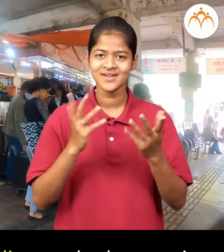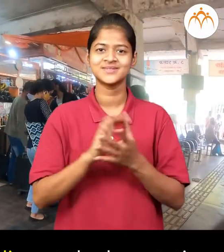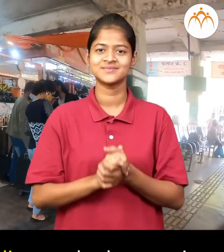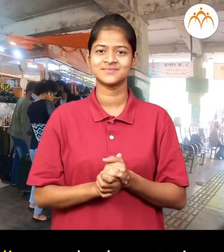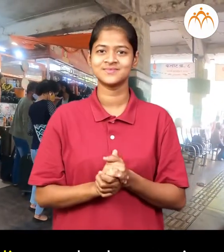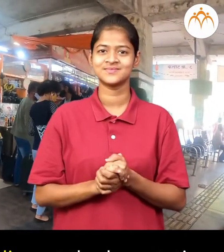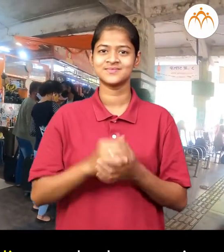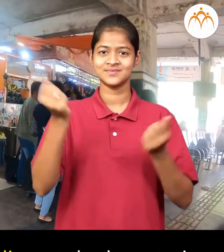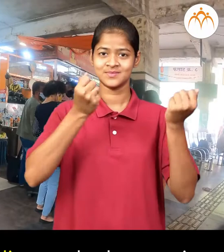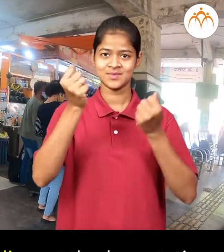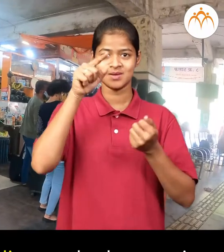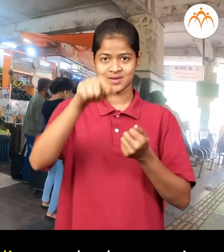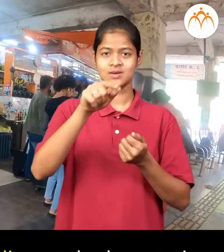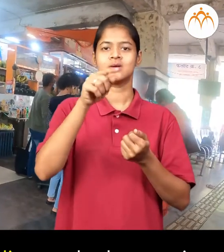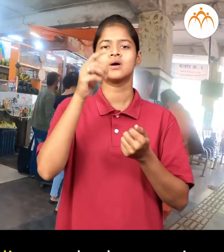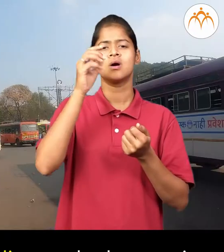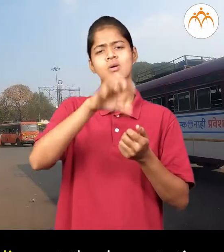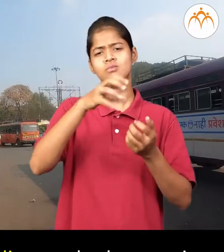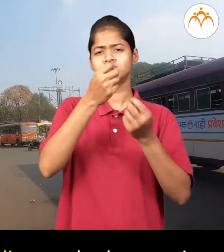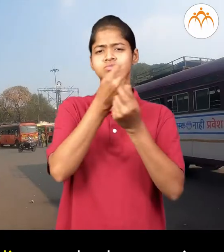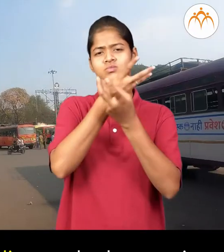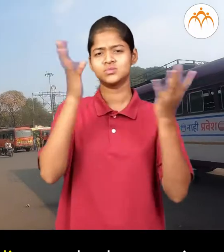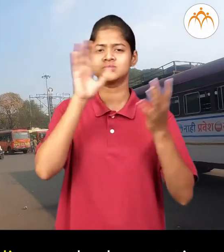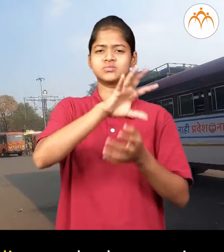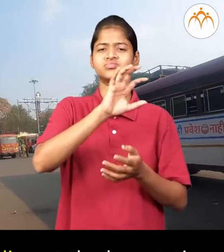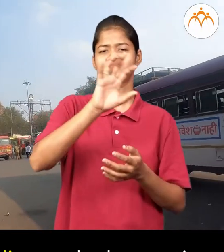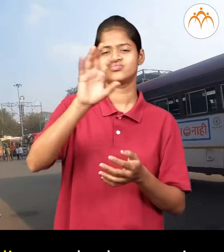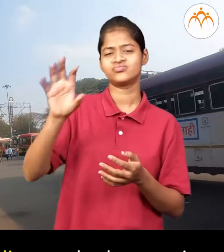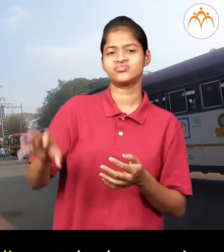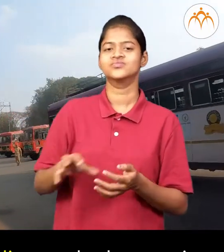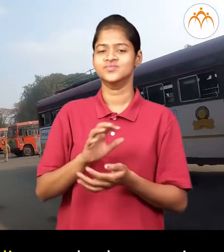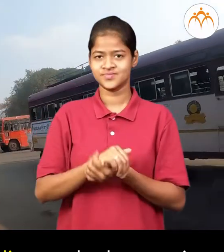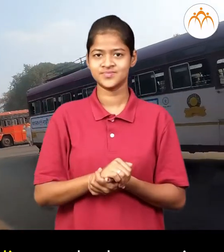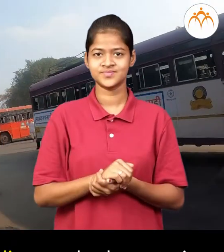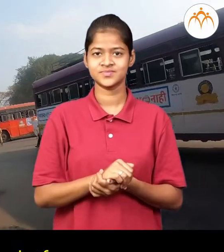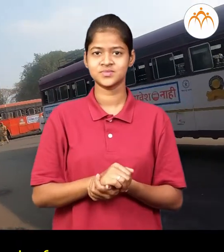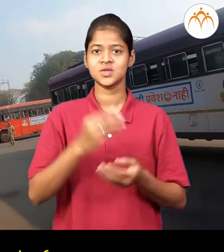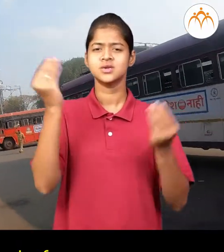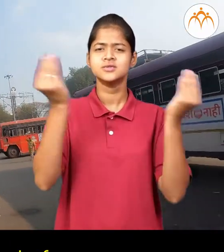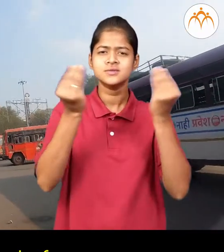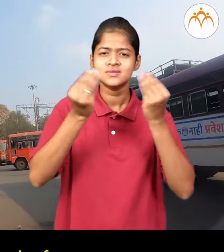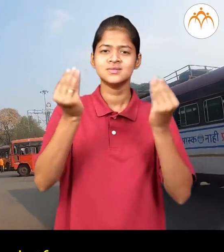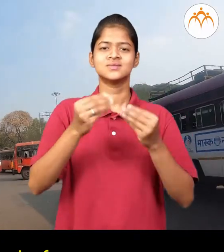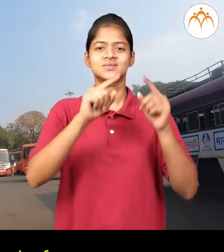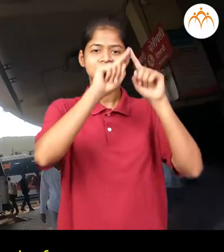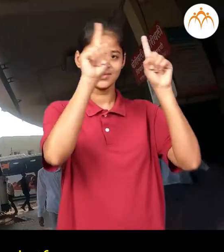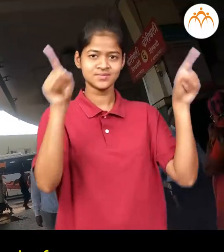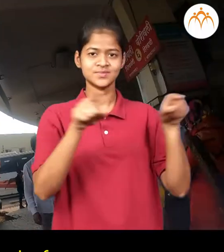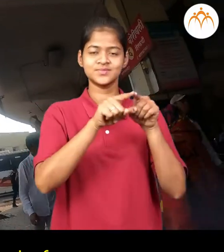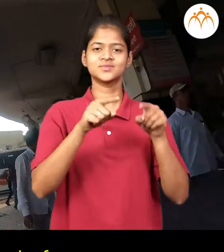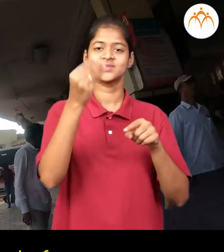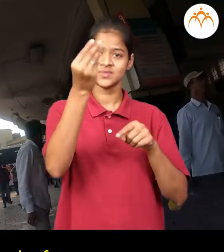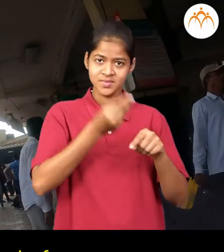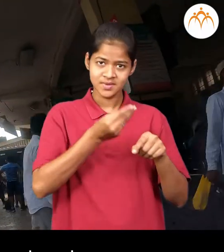There were lots of buses standing at the bus station. Some were at the